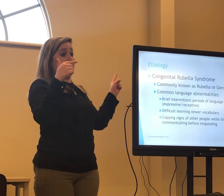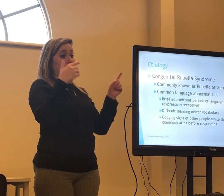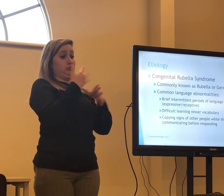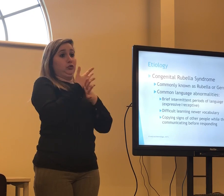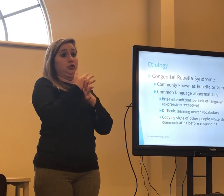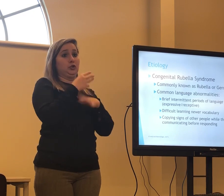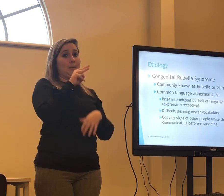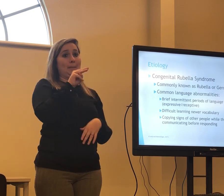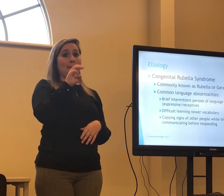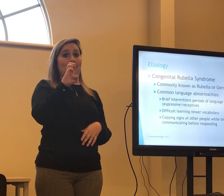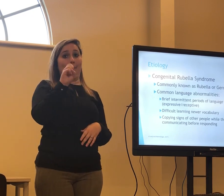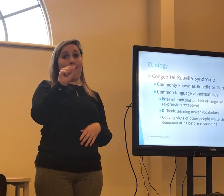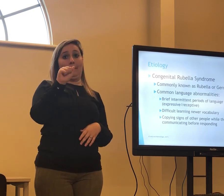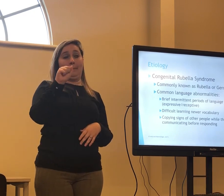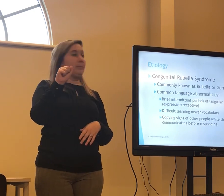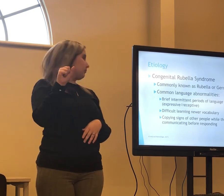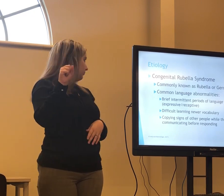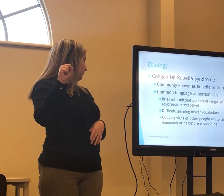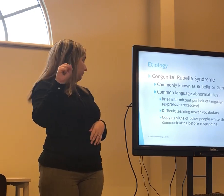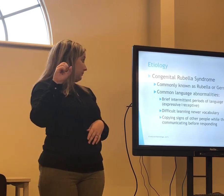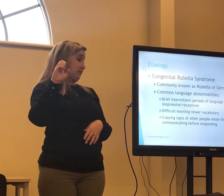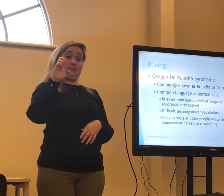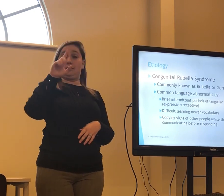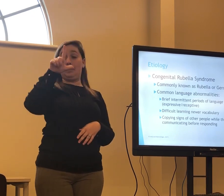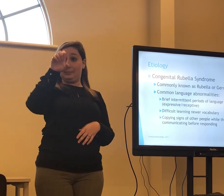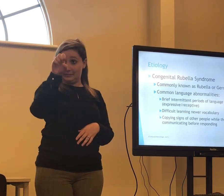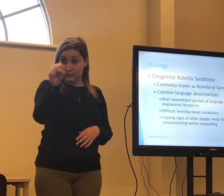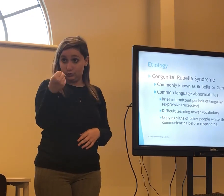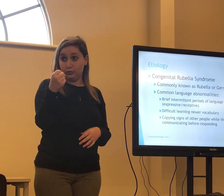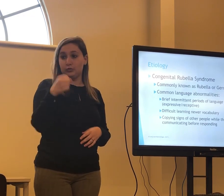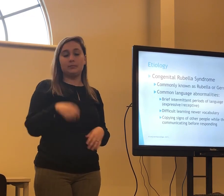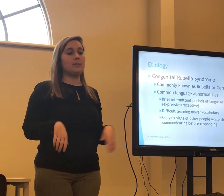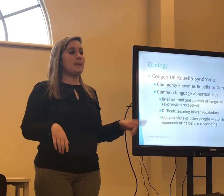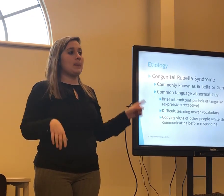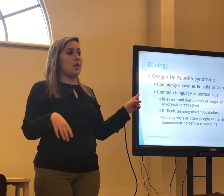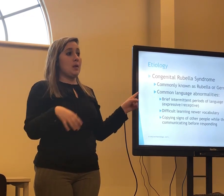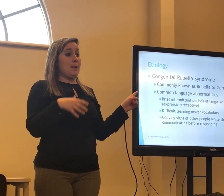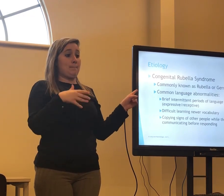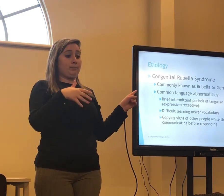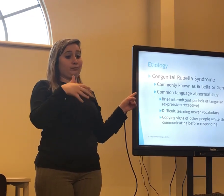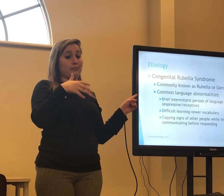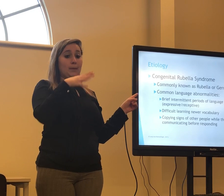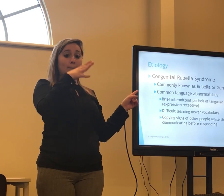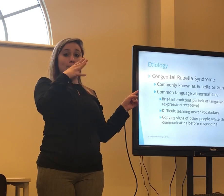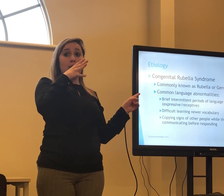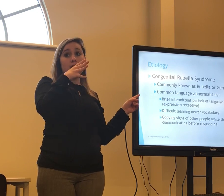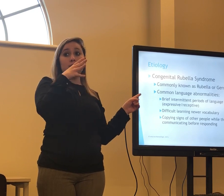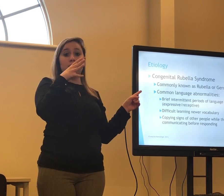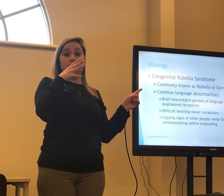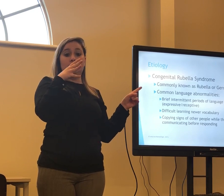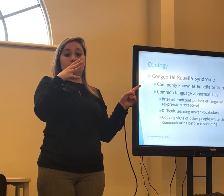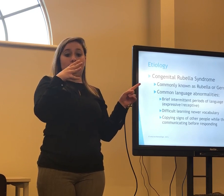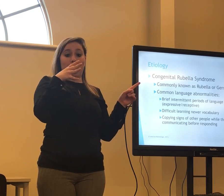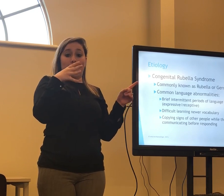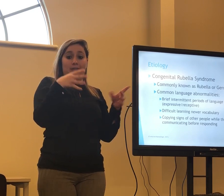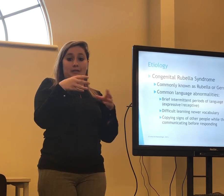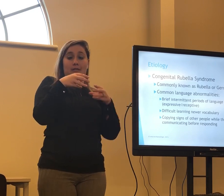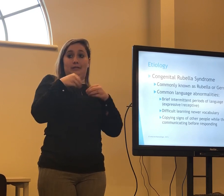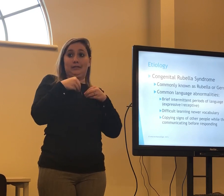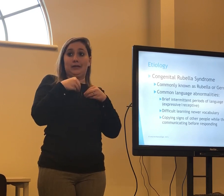was very popular in the 60s. So a lot of mothers contracted German measles when they were, okay, I might date